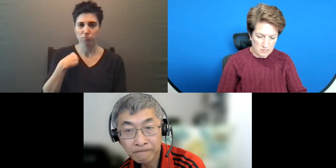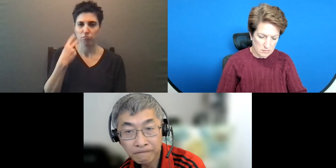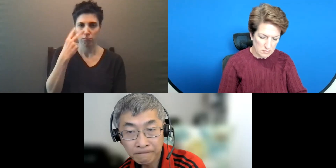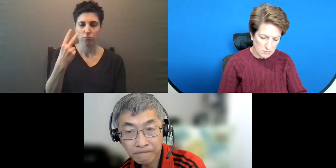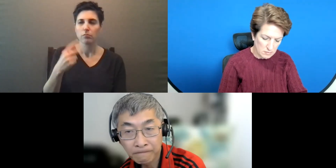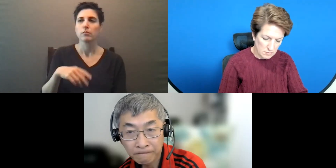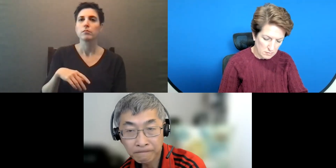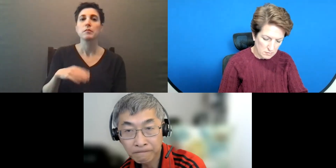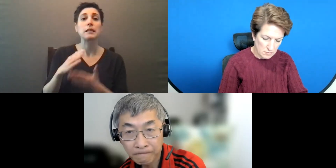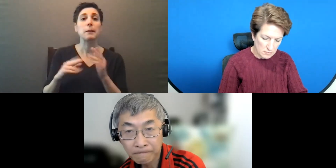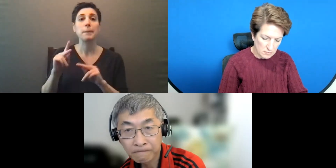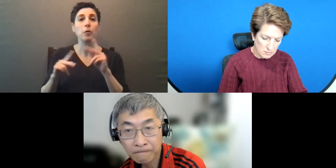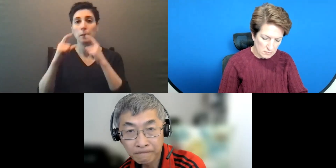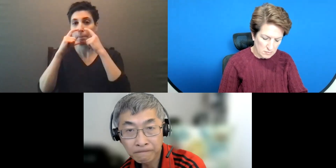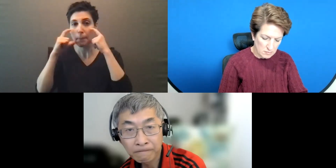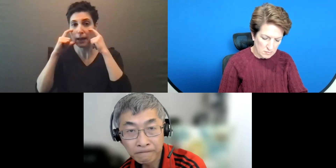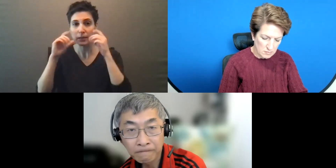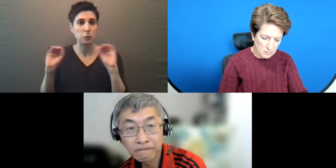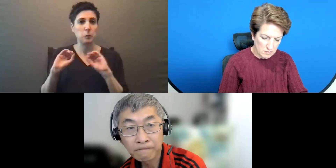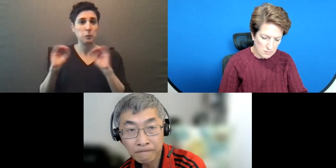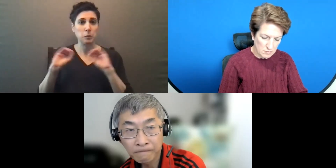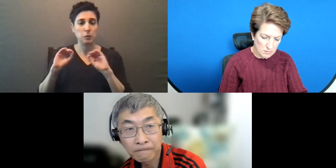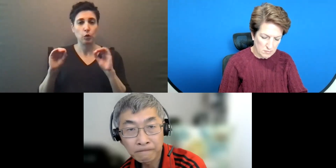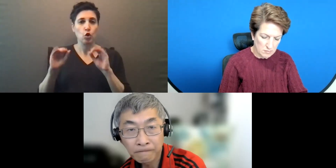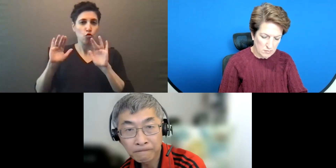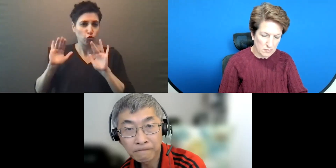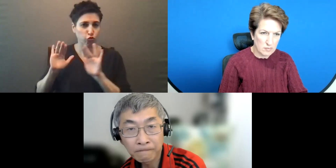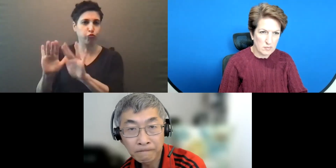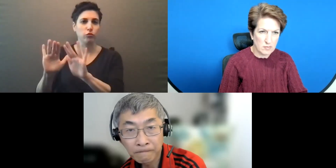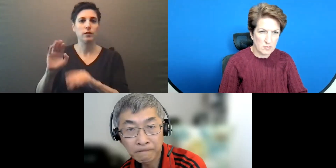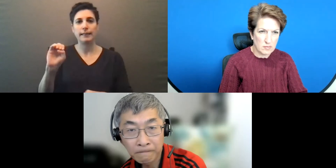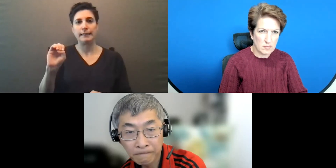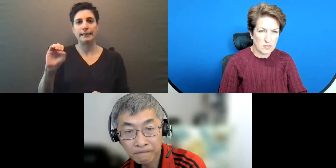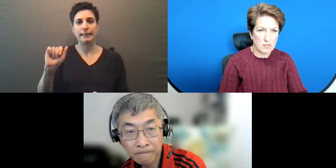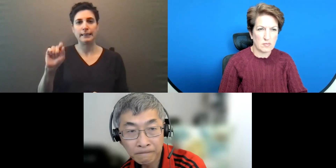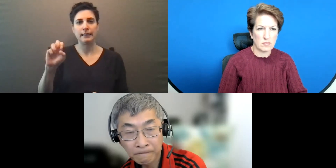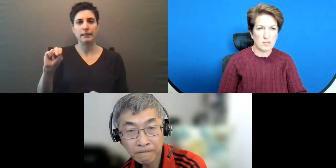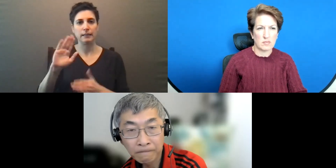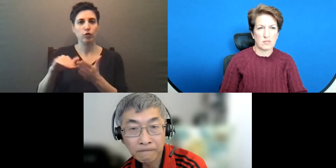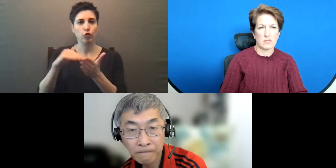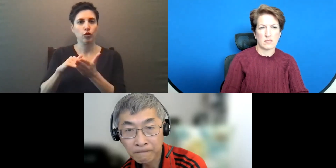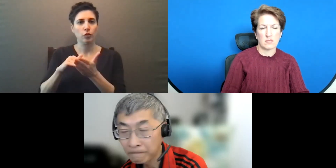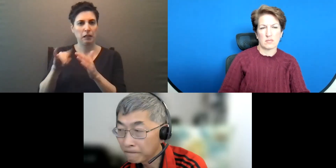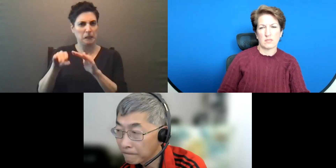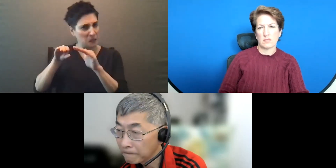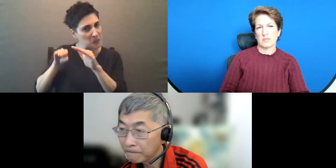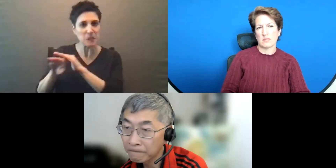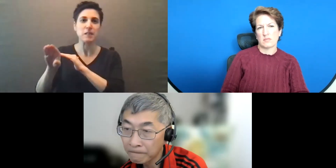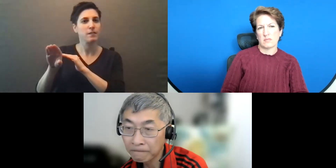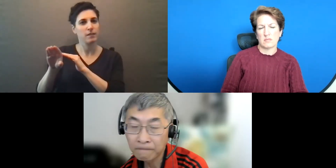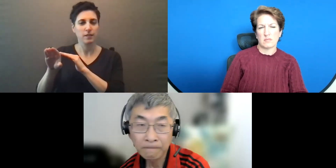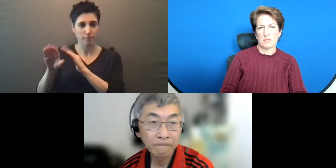were created a big scene at the Eaton Center downtown, and they pushed their way into a store. And I guess some